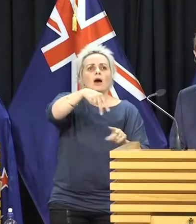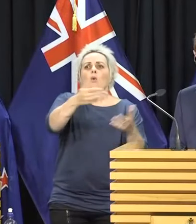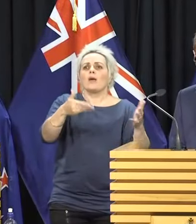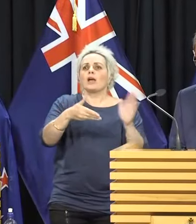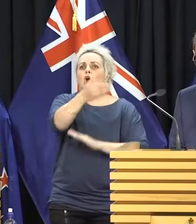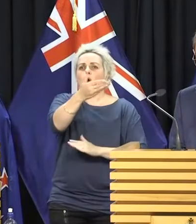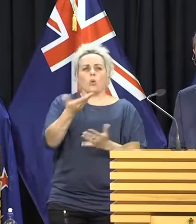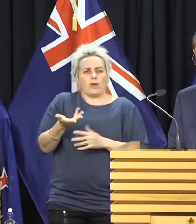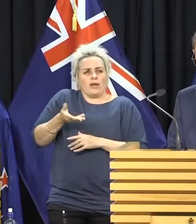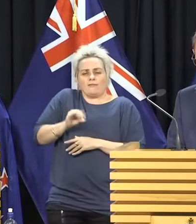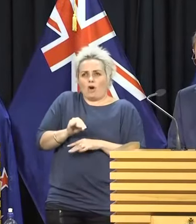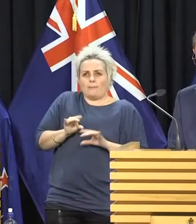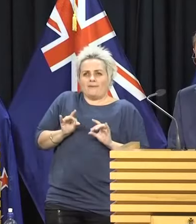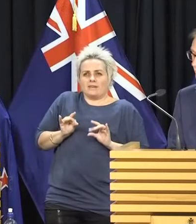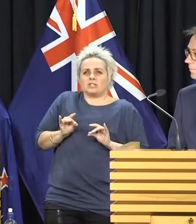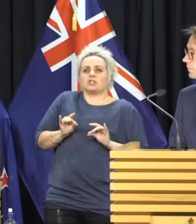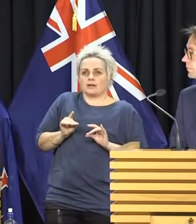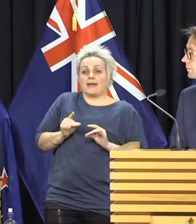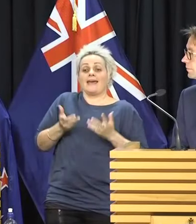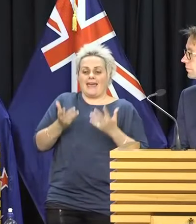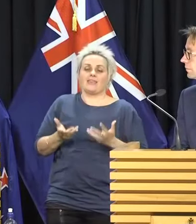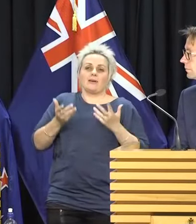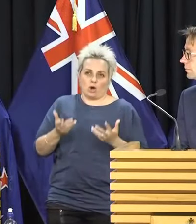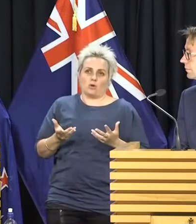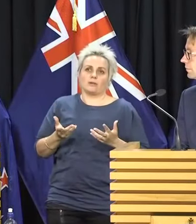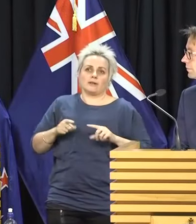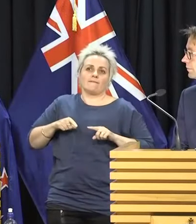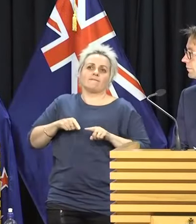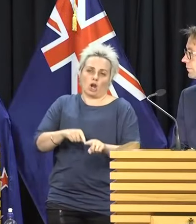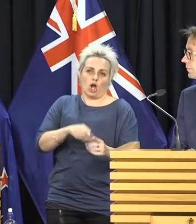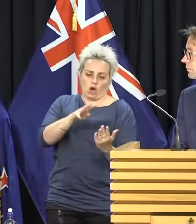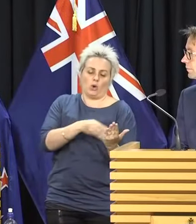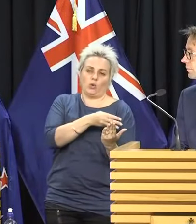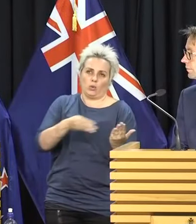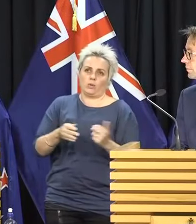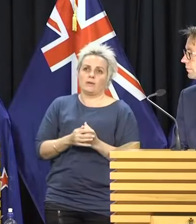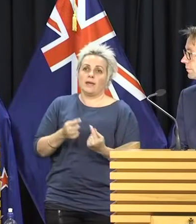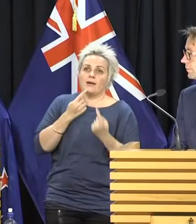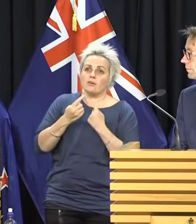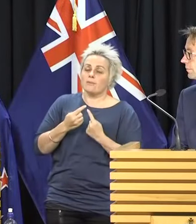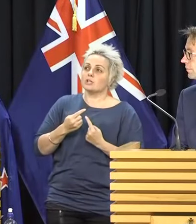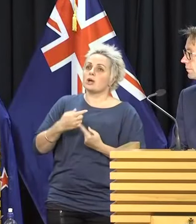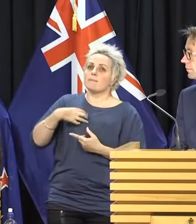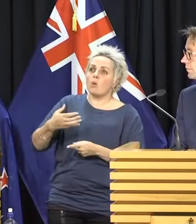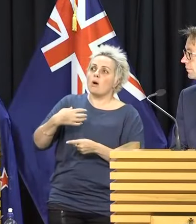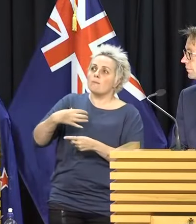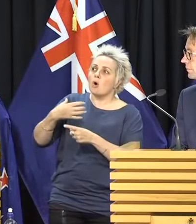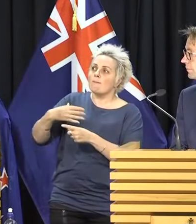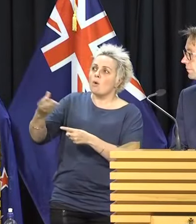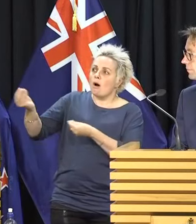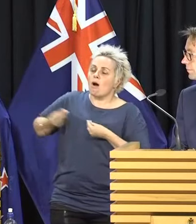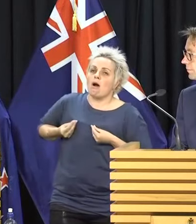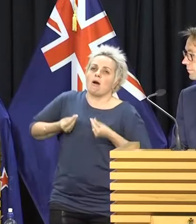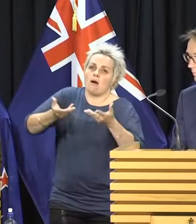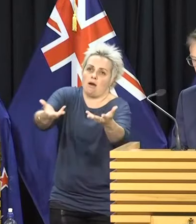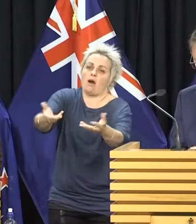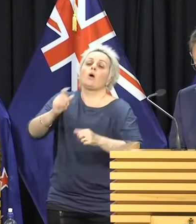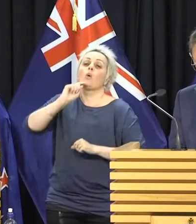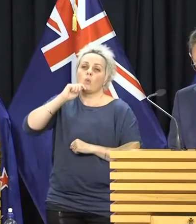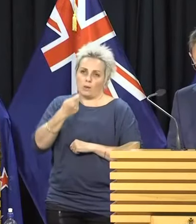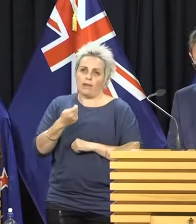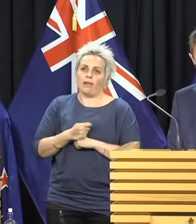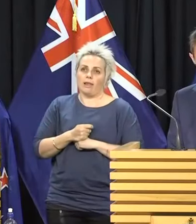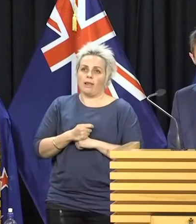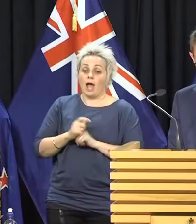of infection. That's the process that we're engaged with at the moment. As information comes to hand, we will share that as quickly as we're able to,